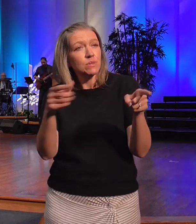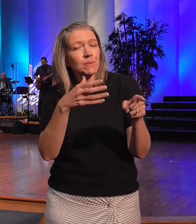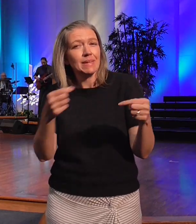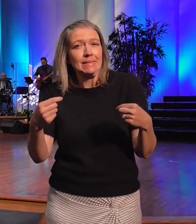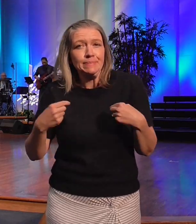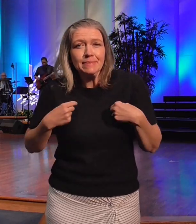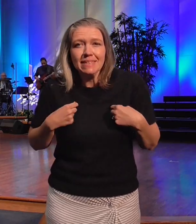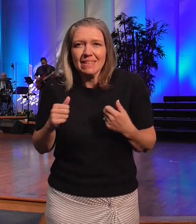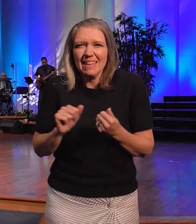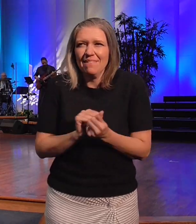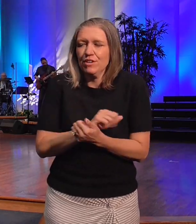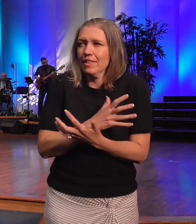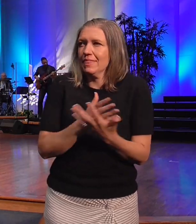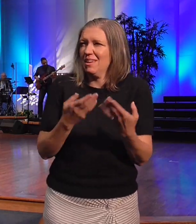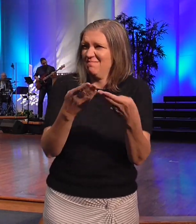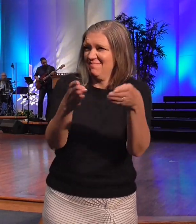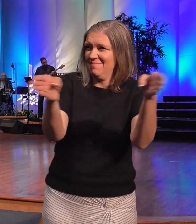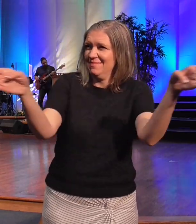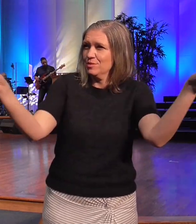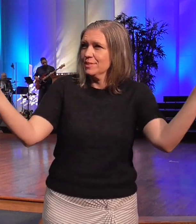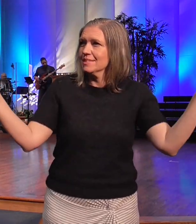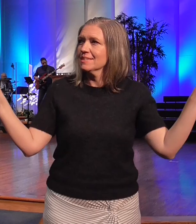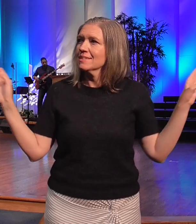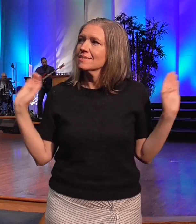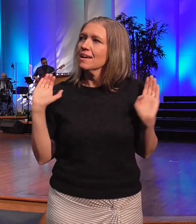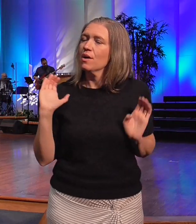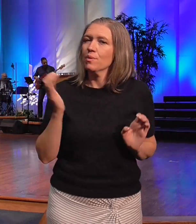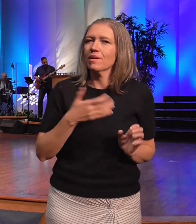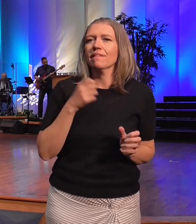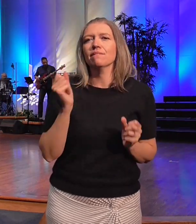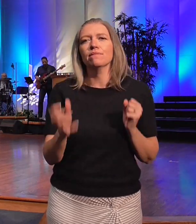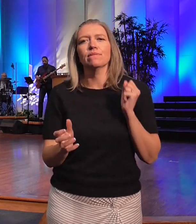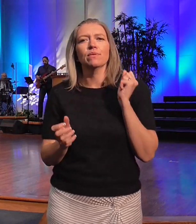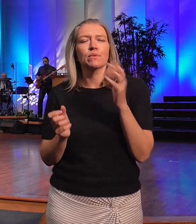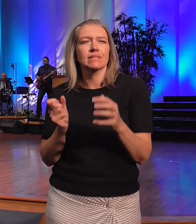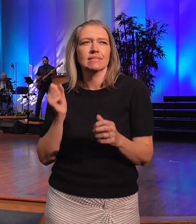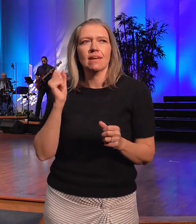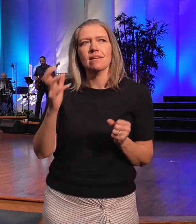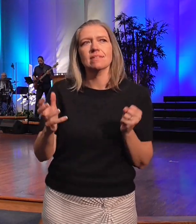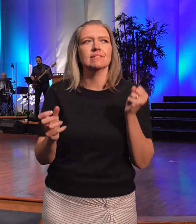It's you and me and everything in between. Our